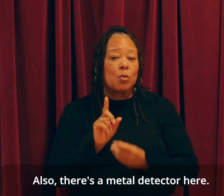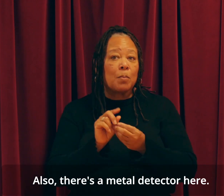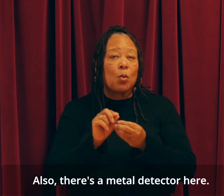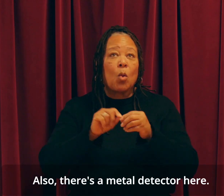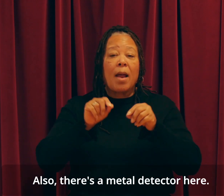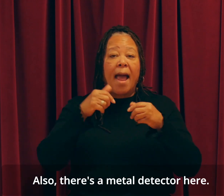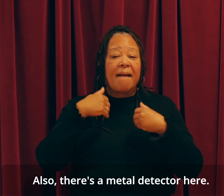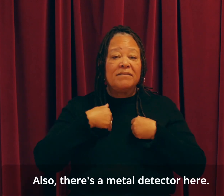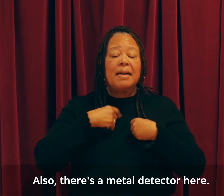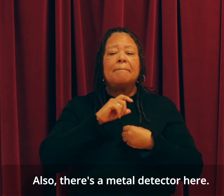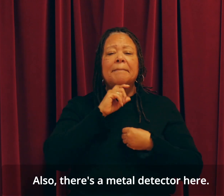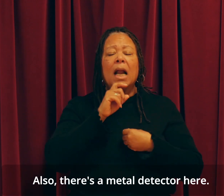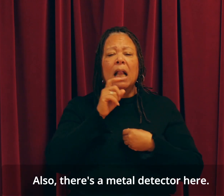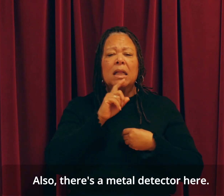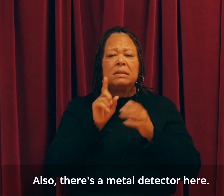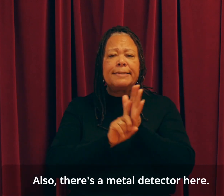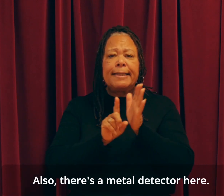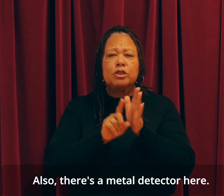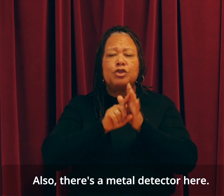Also, there's a metal detector here.